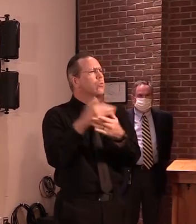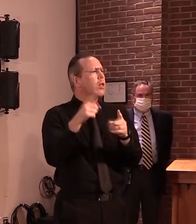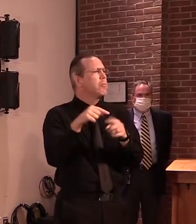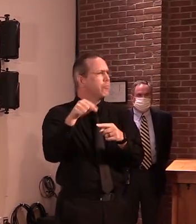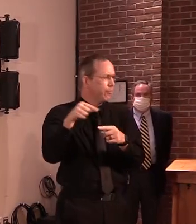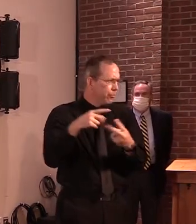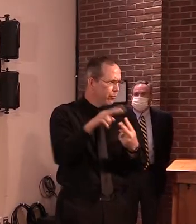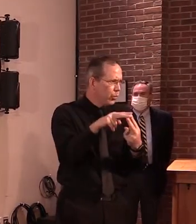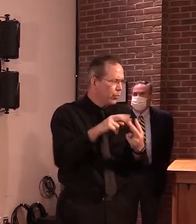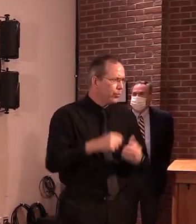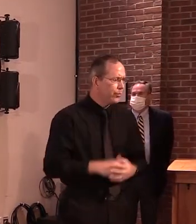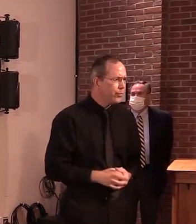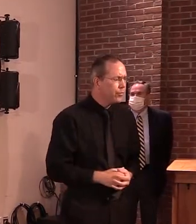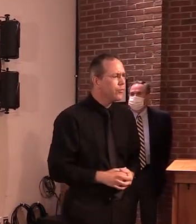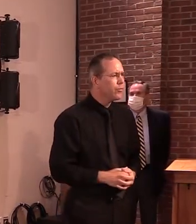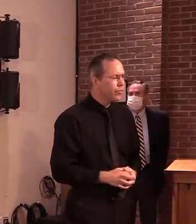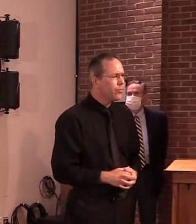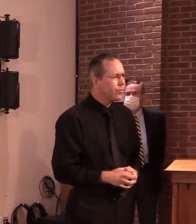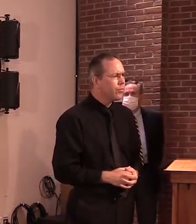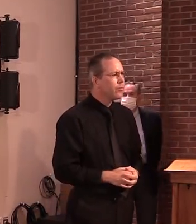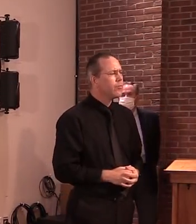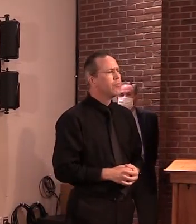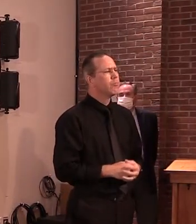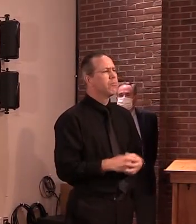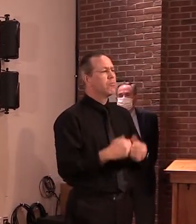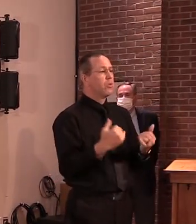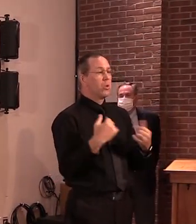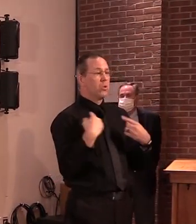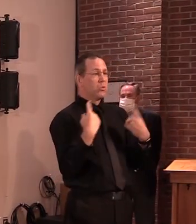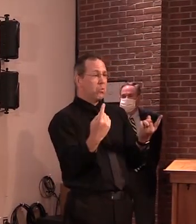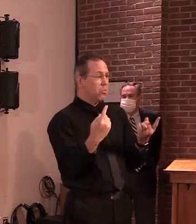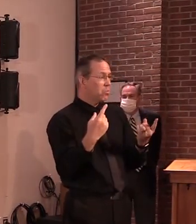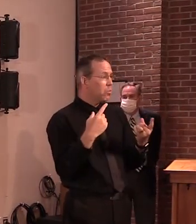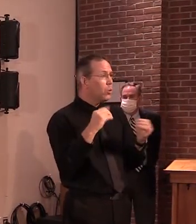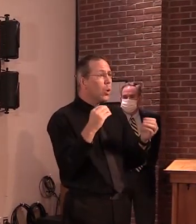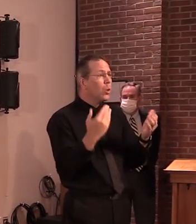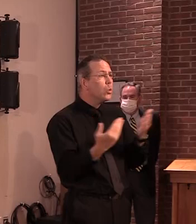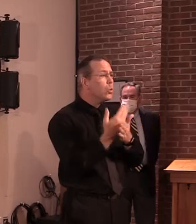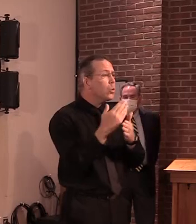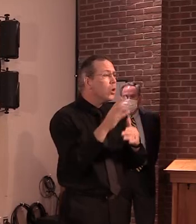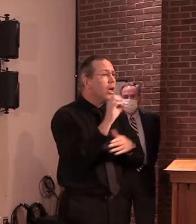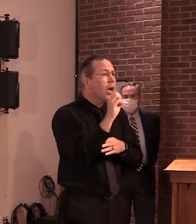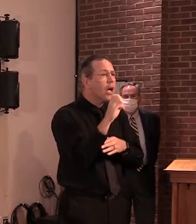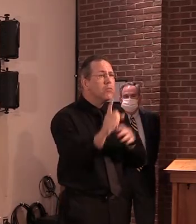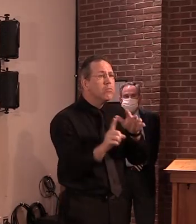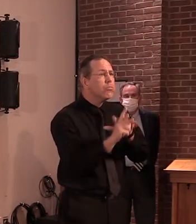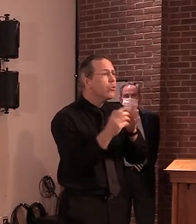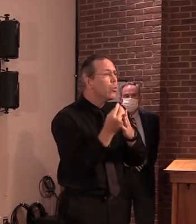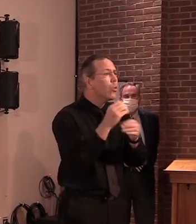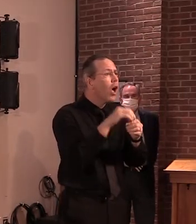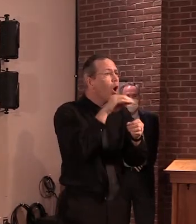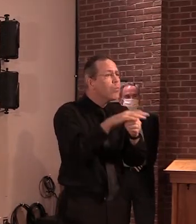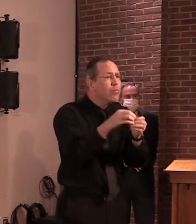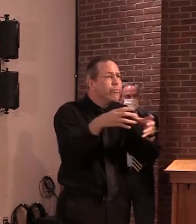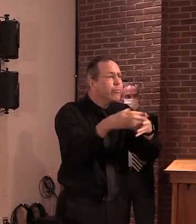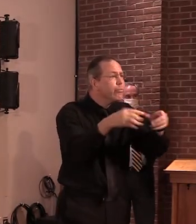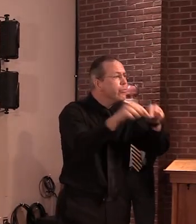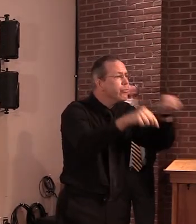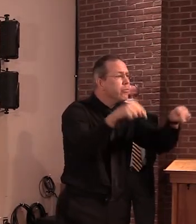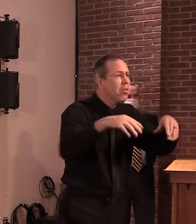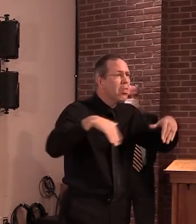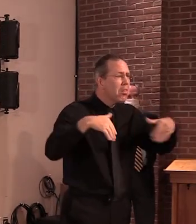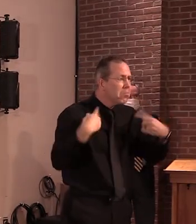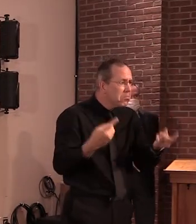Actually, I have no outbreak data of concern to convey, no new cases in the majority of